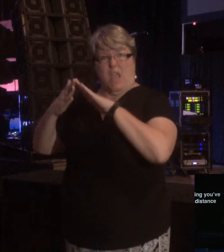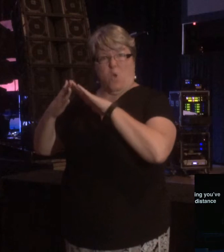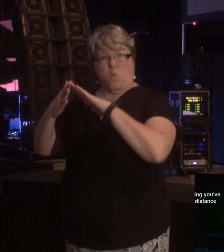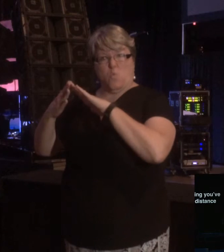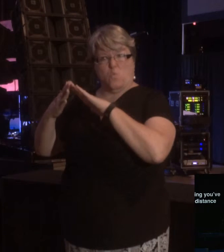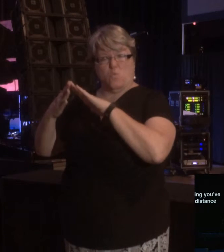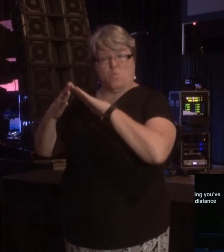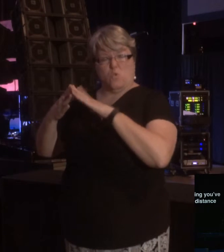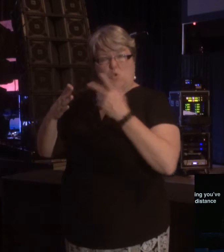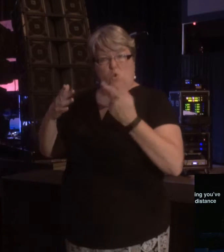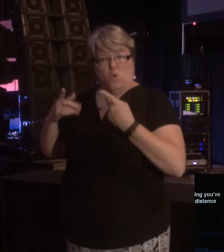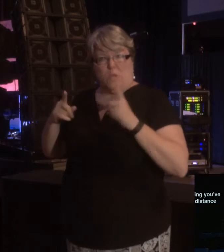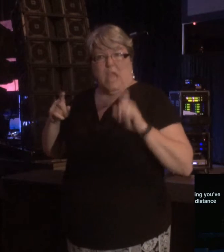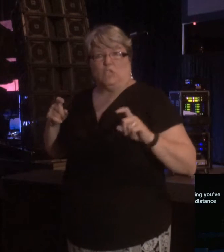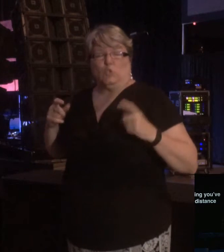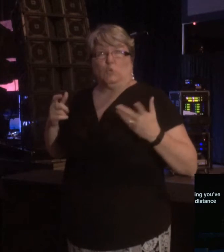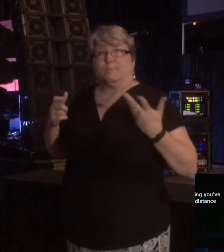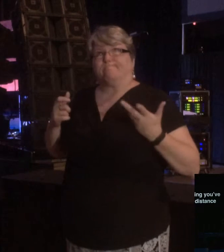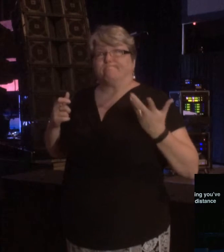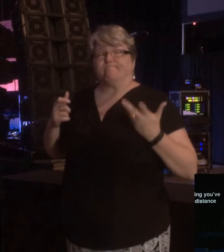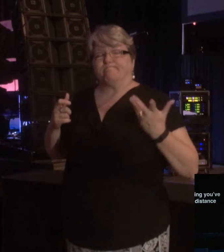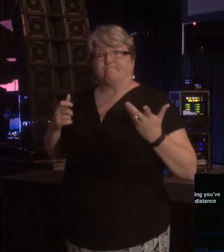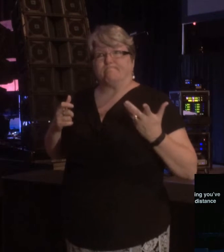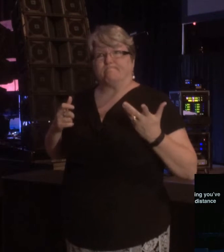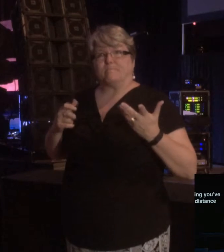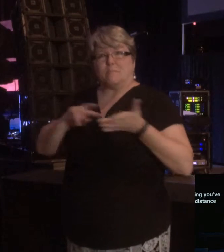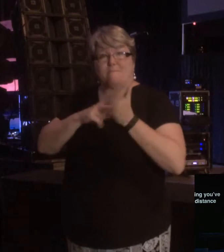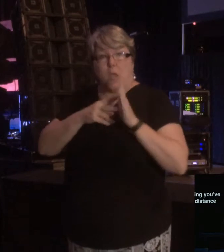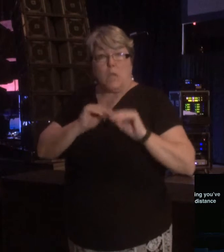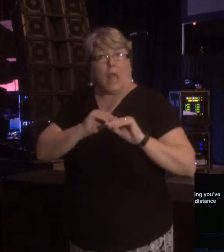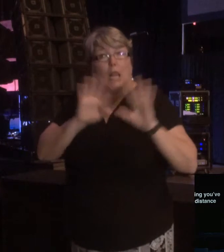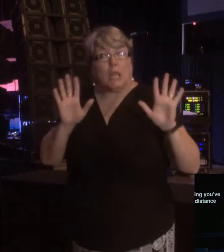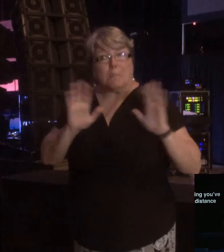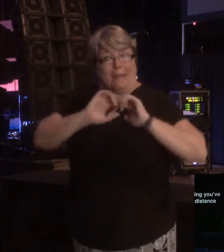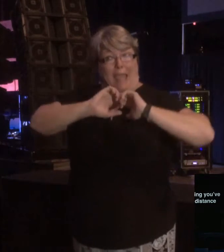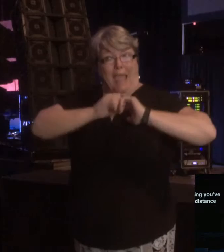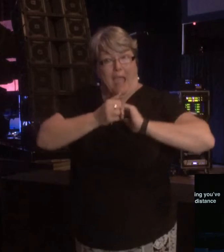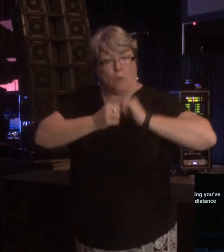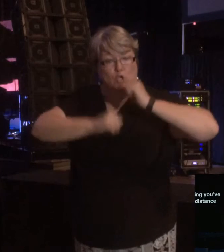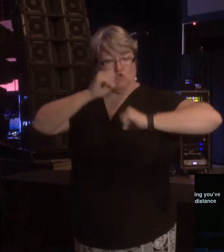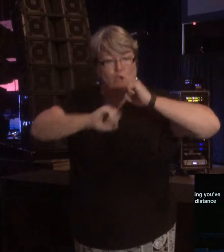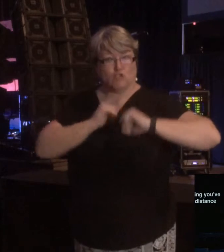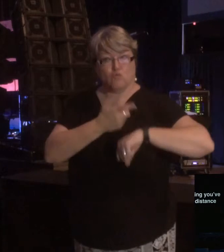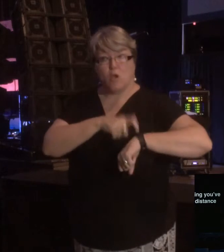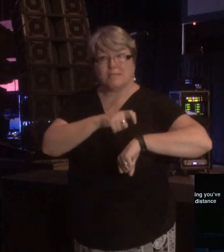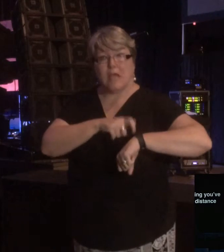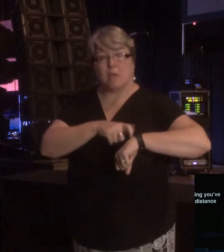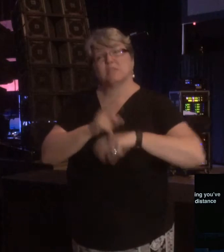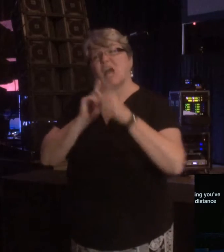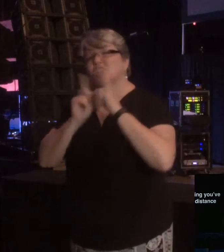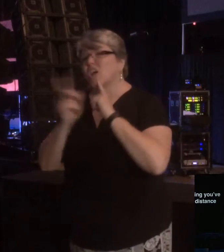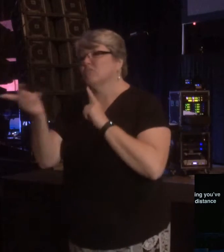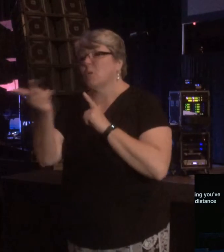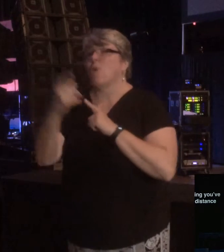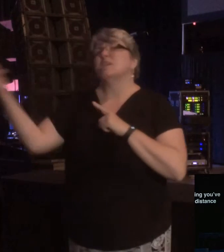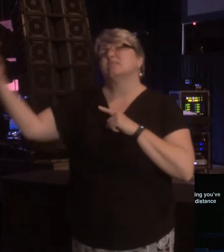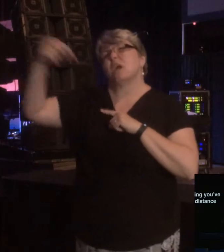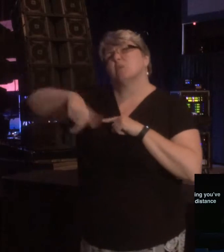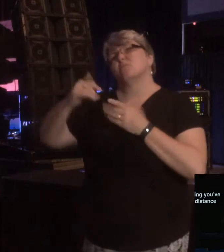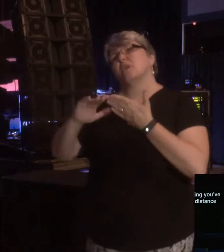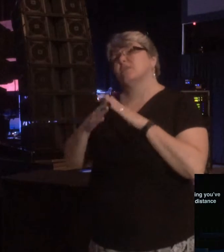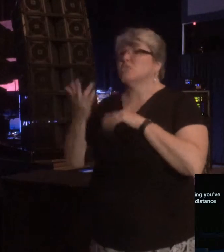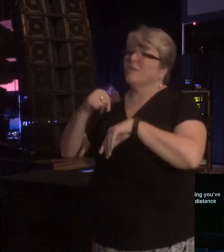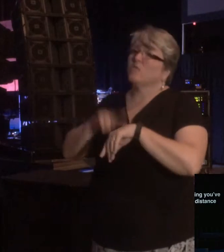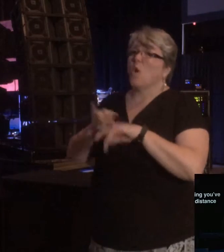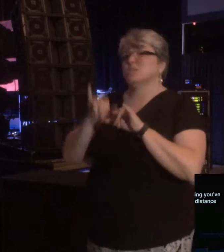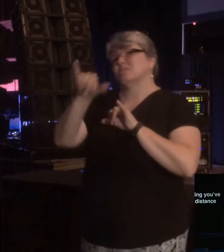dynamic experience with the Lord and then be able to share about that. And so if you want research on dating or how to